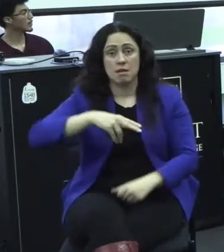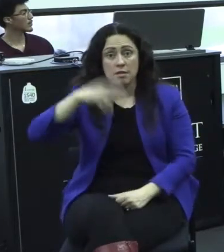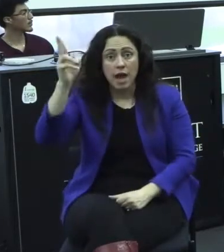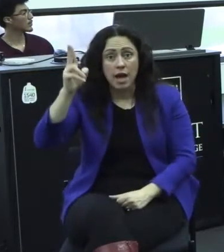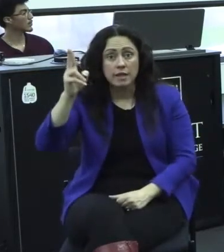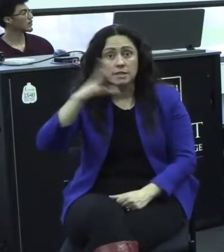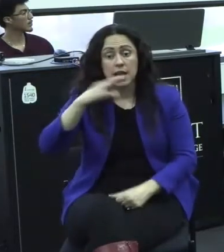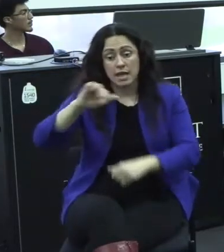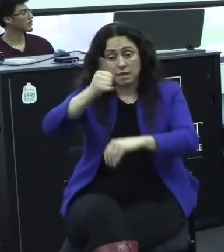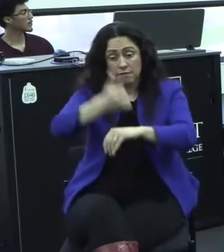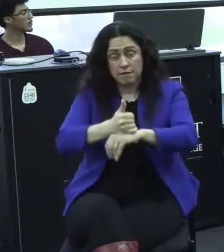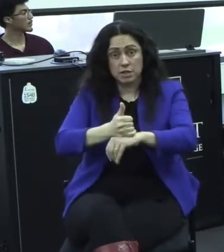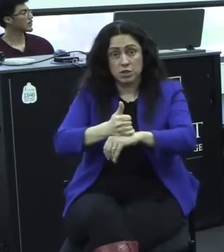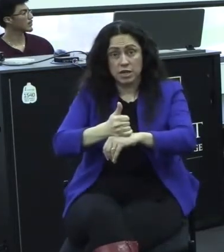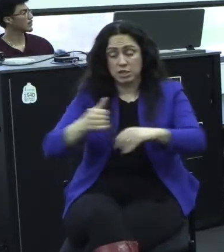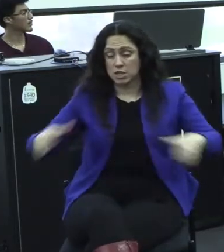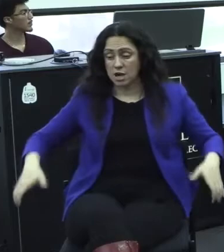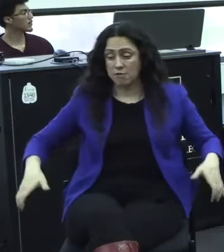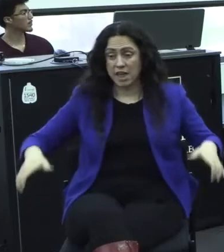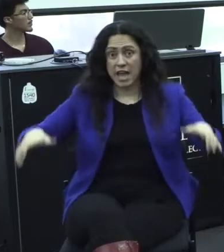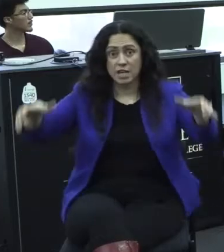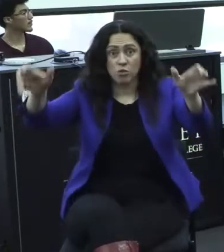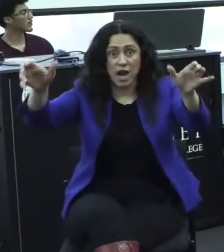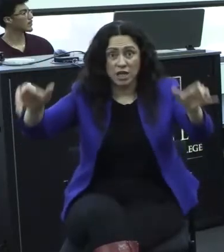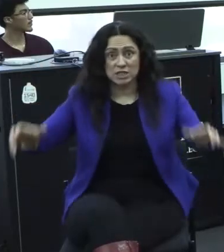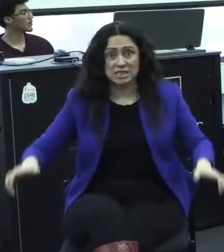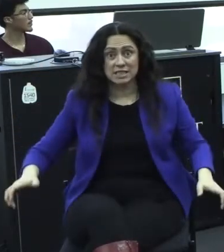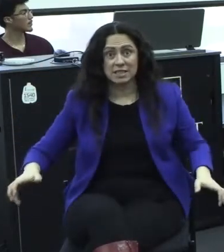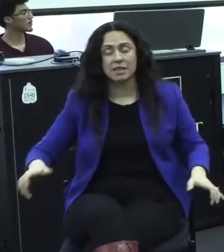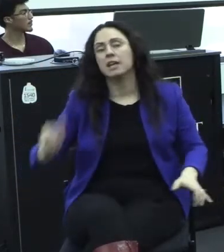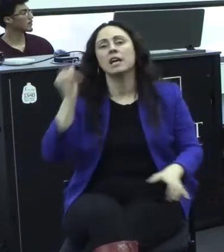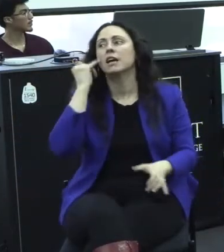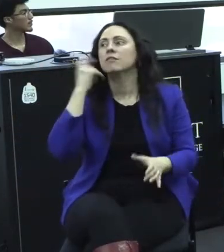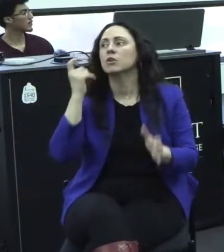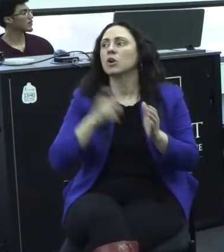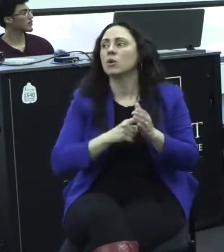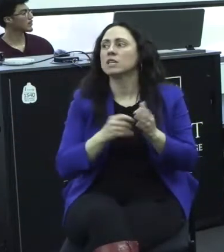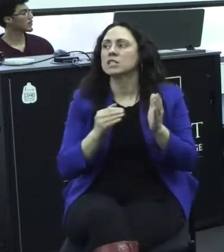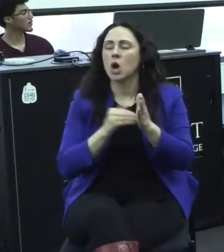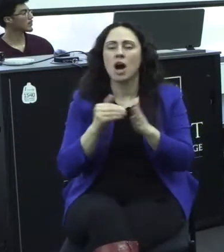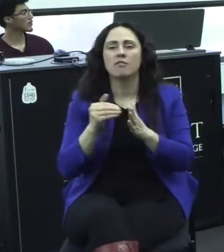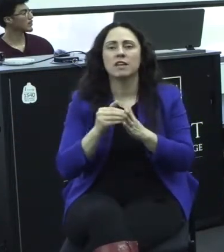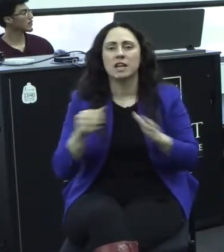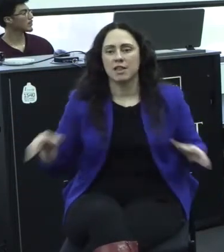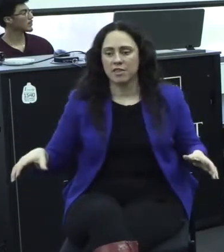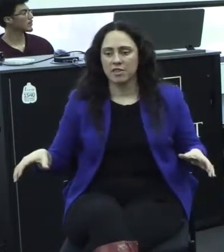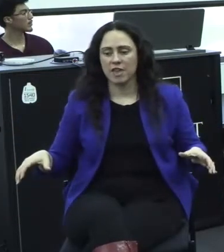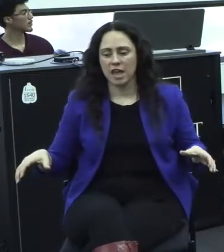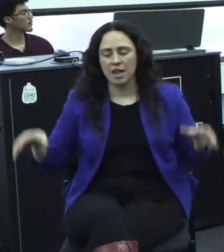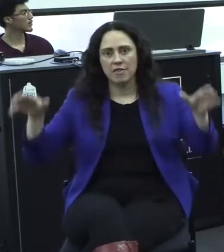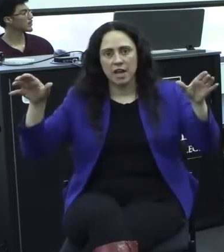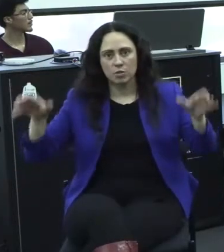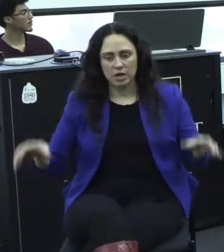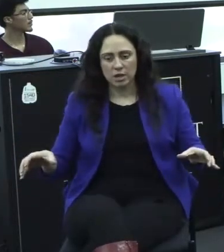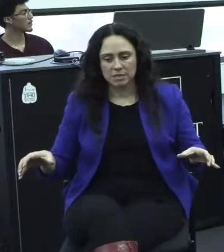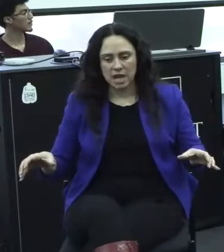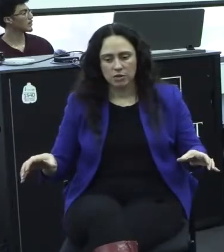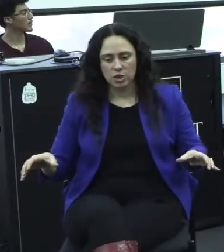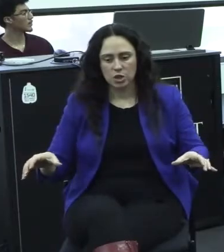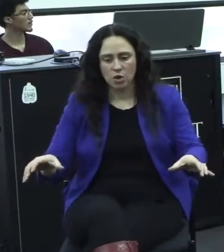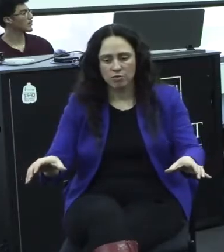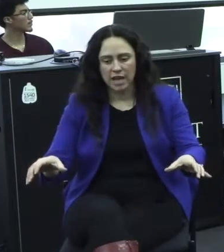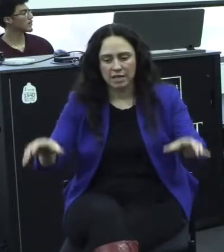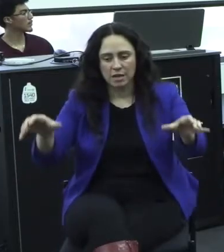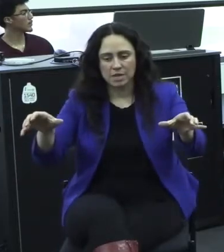and configuration of handrails. If you'll notice, a lot of times handrails kind of come down and then go flat for a little